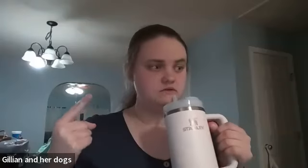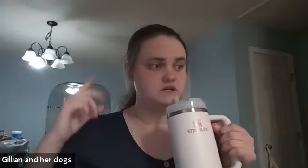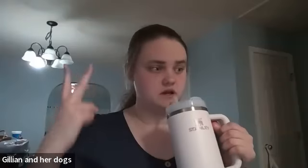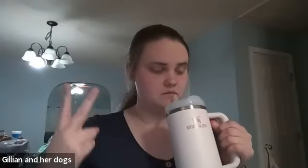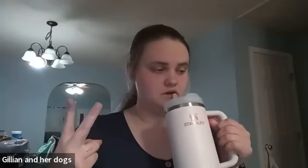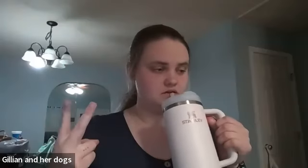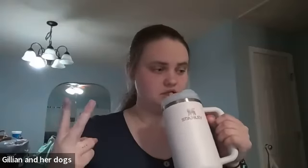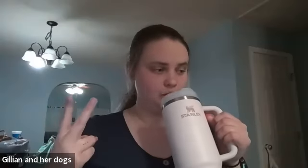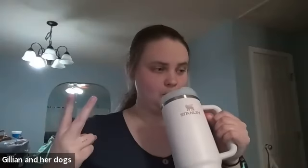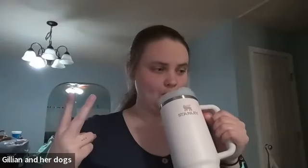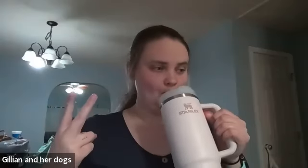animals, numbers,